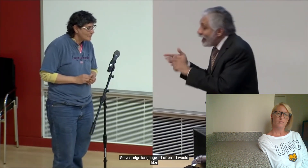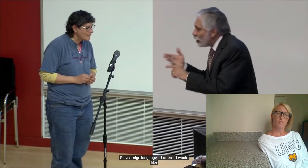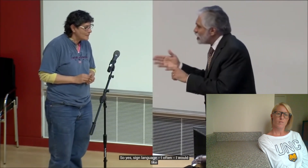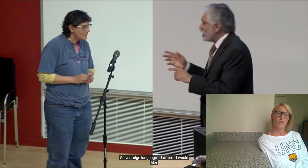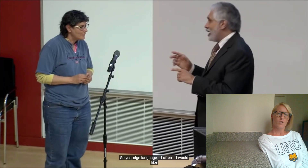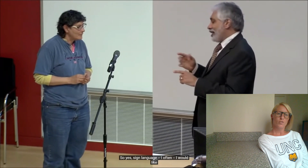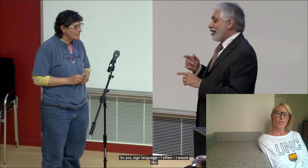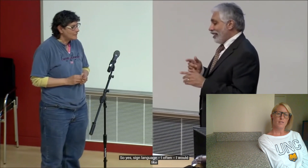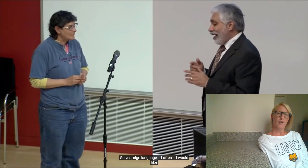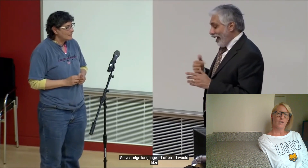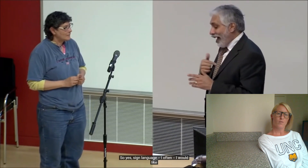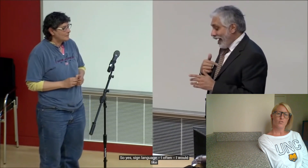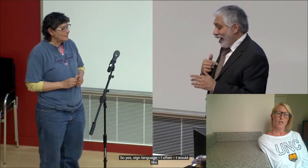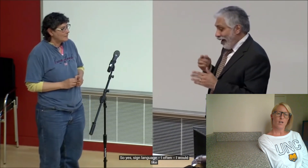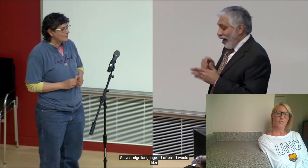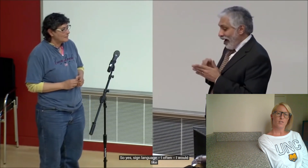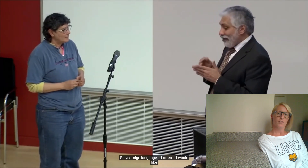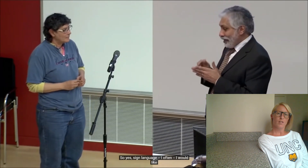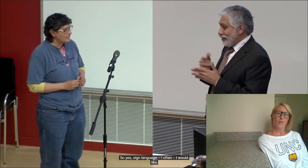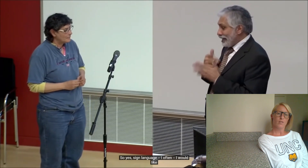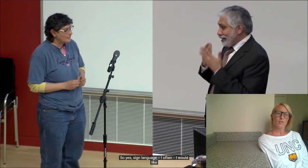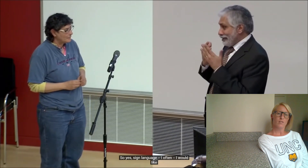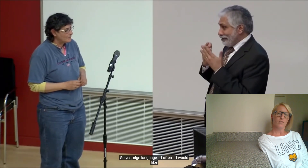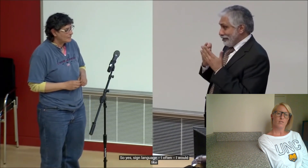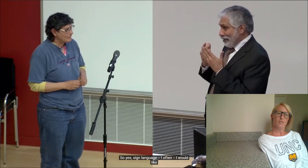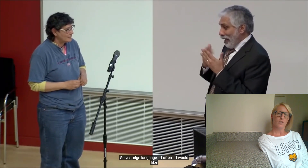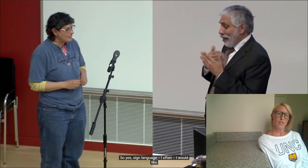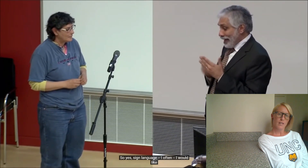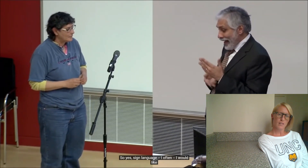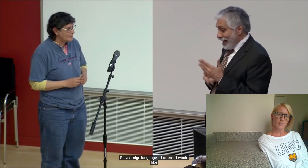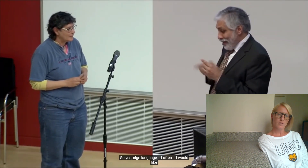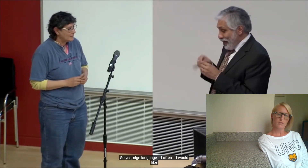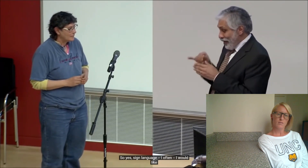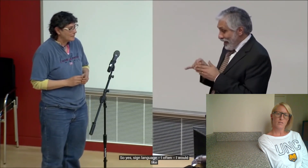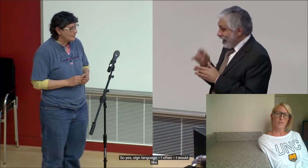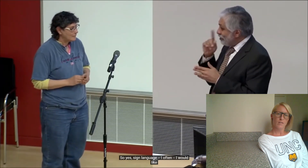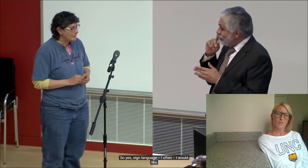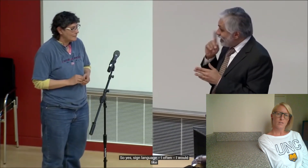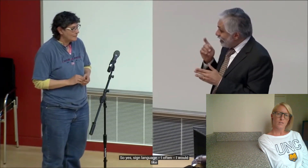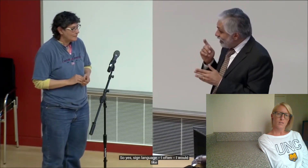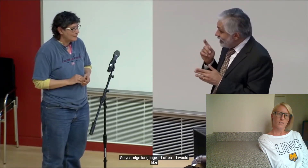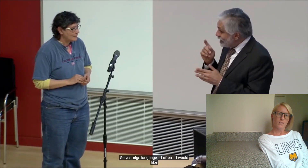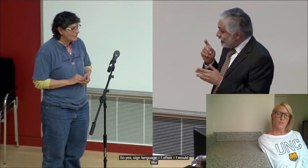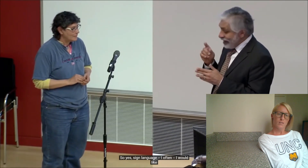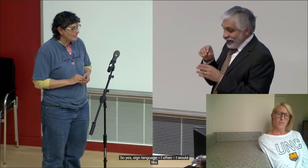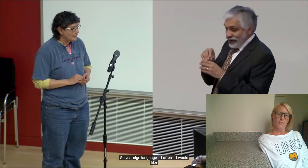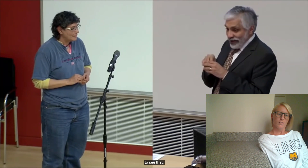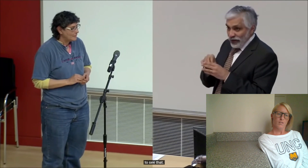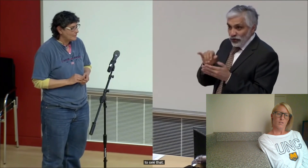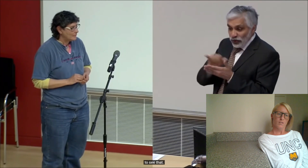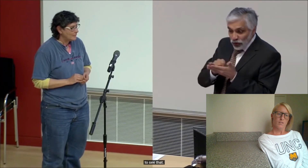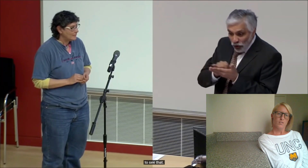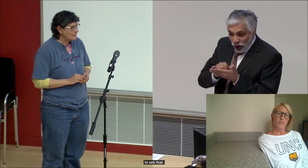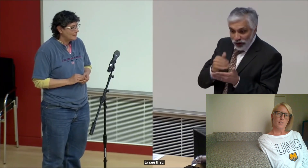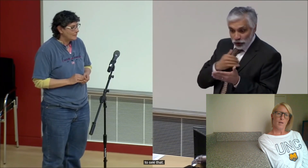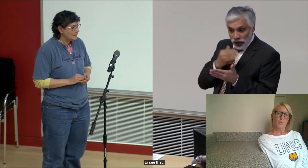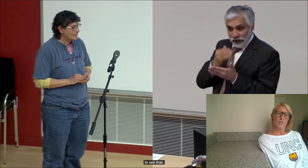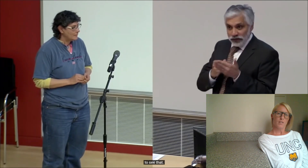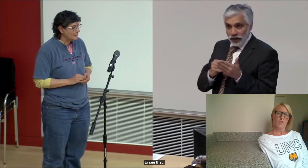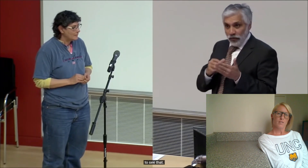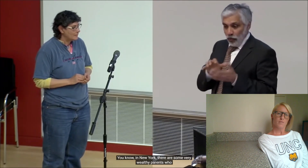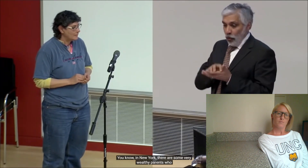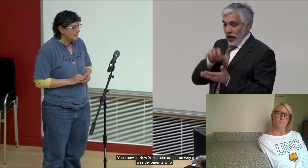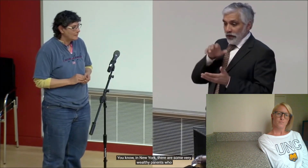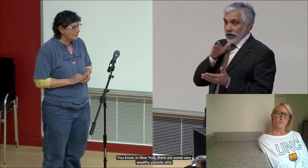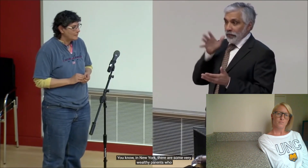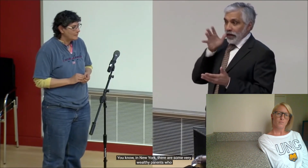So yes, sign language. I often I would like to see that. see that But,